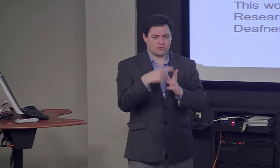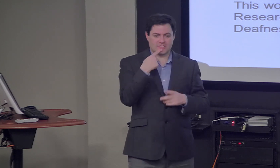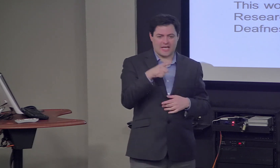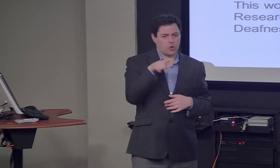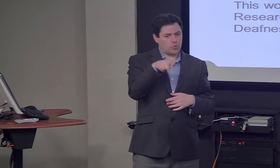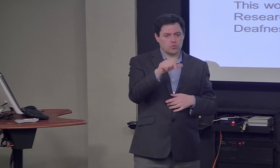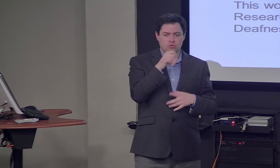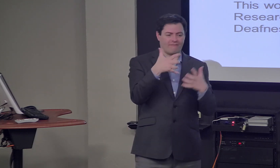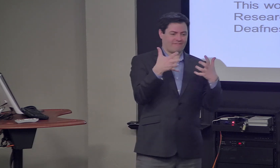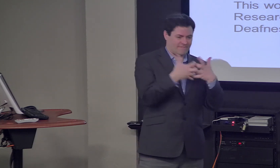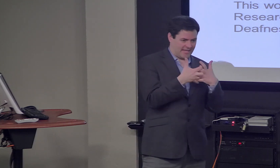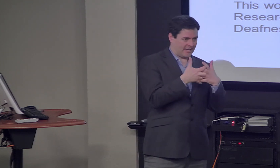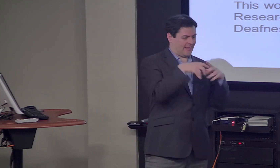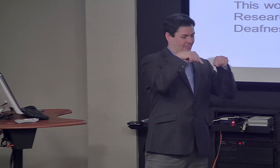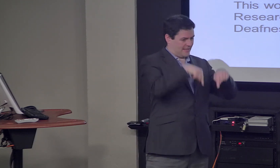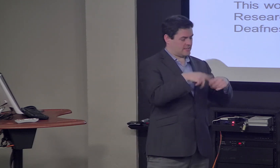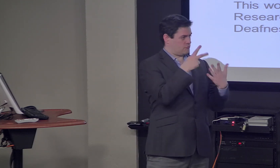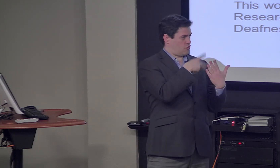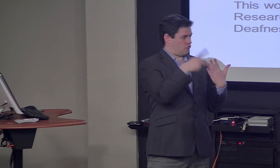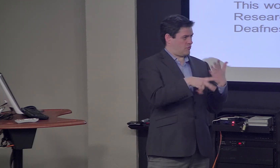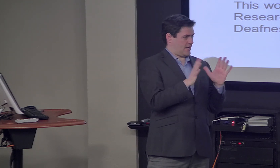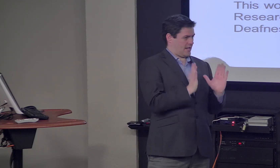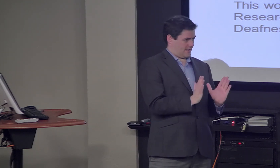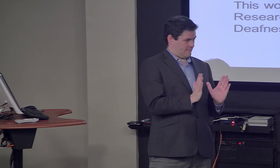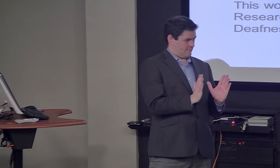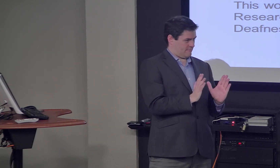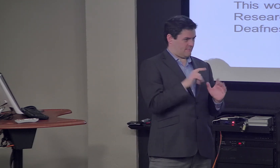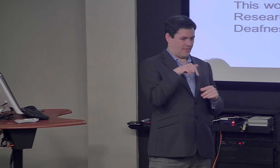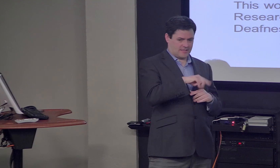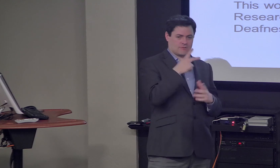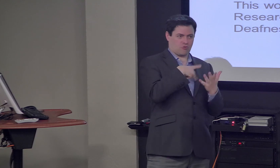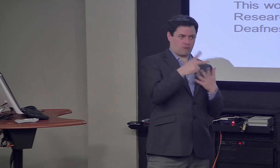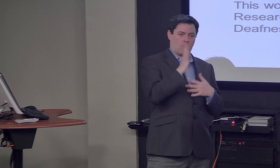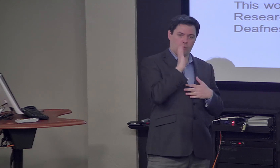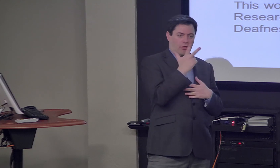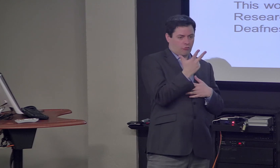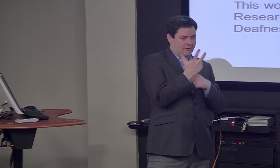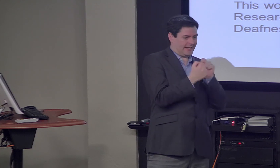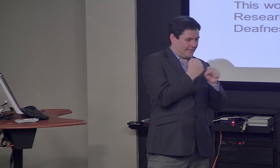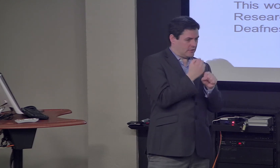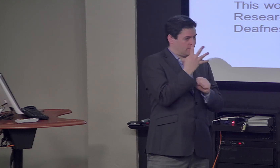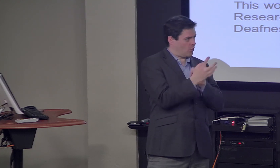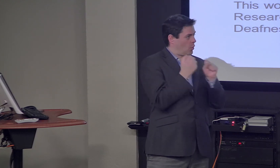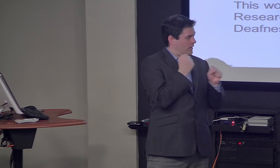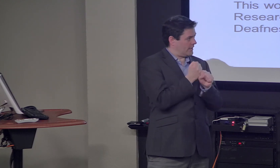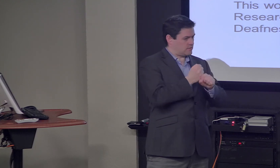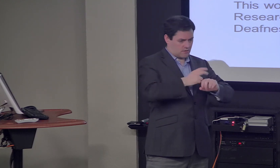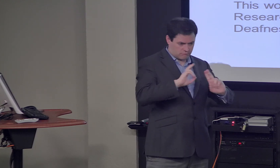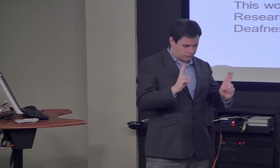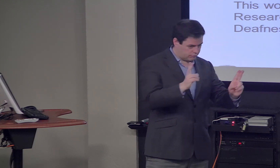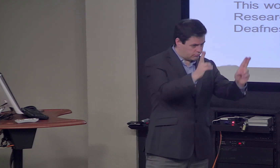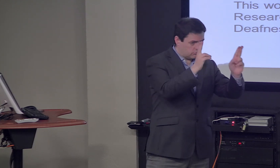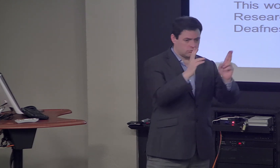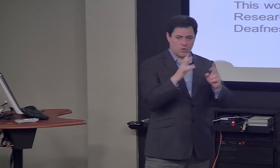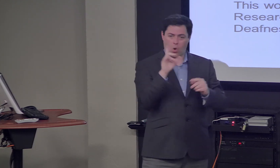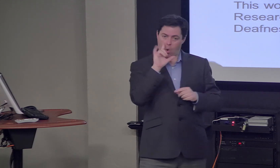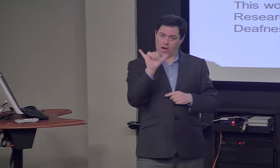if you want to screen someone out to say that you can't interpret versus you can't be in this program, there's two different things. You know, maybe